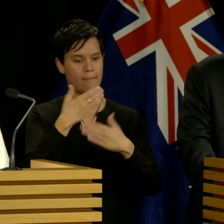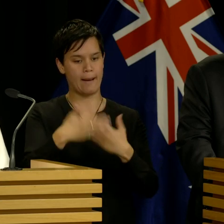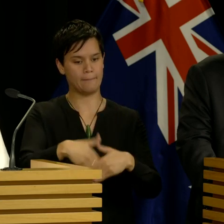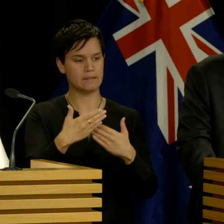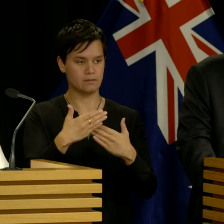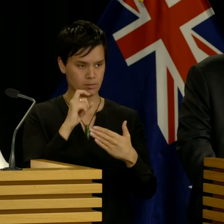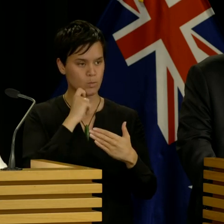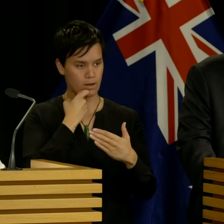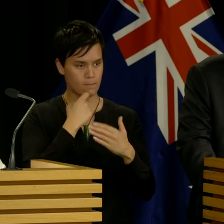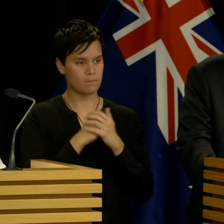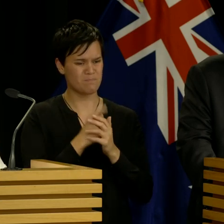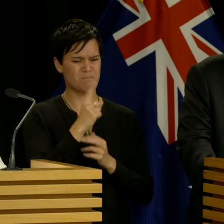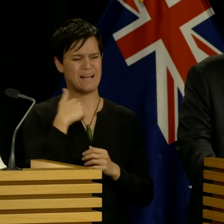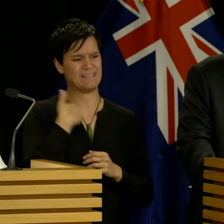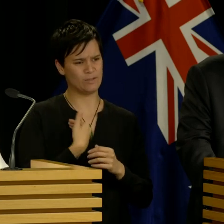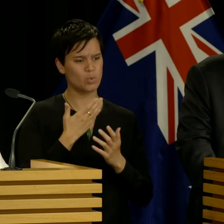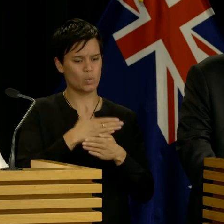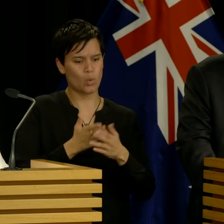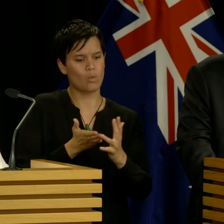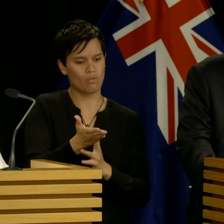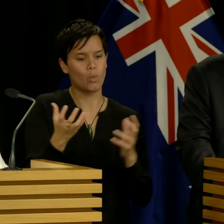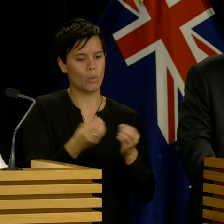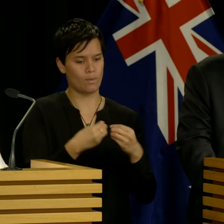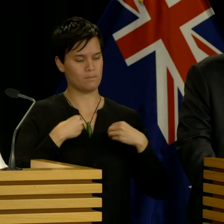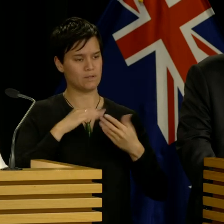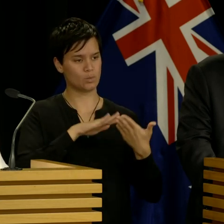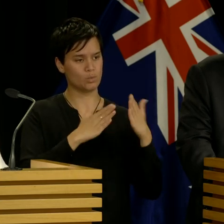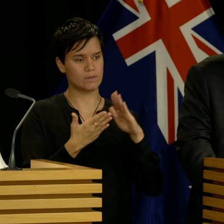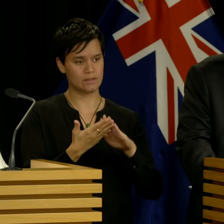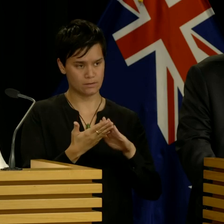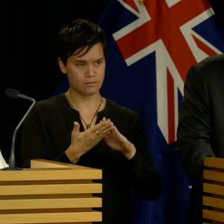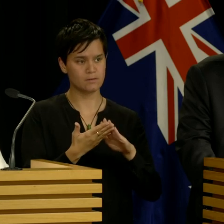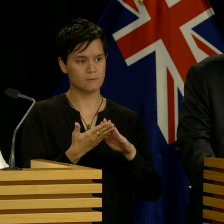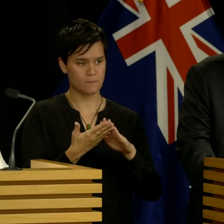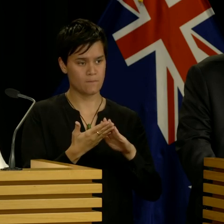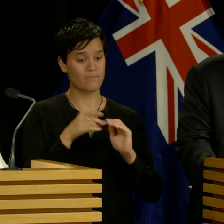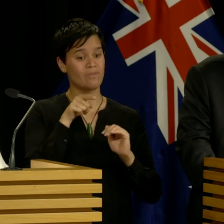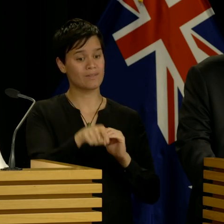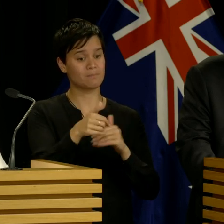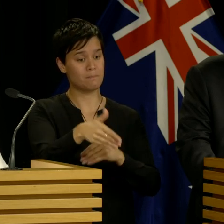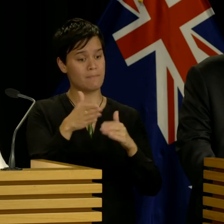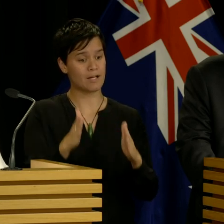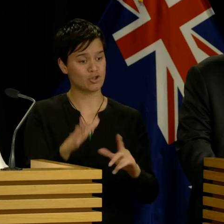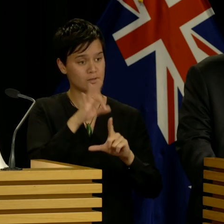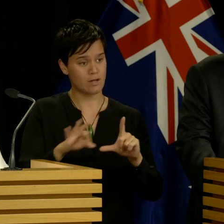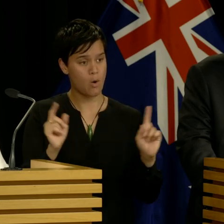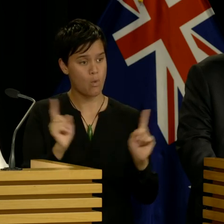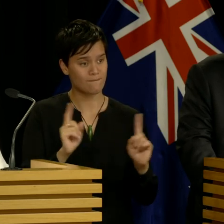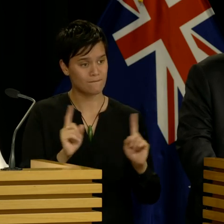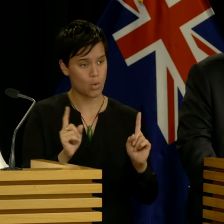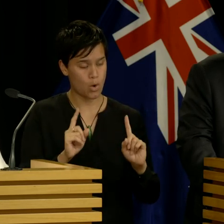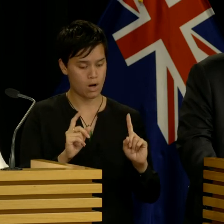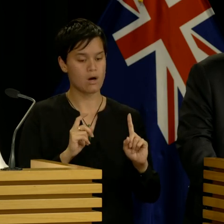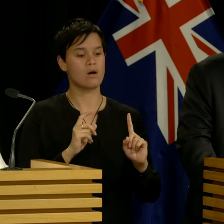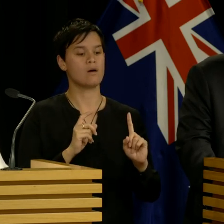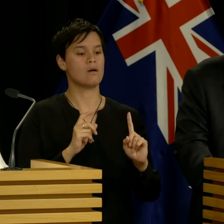it. But we have to work through those matters now with the business community, but it is designed to be able to continue the focus we've had, which is that